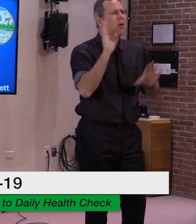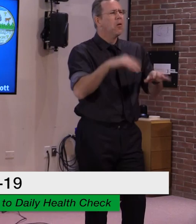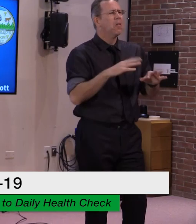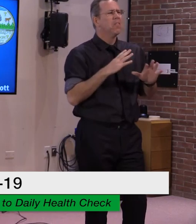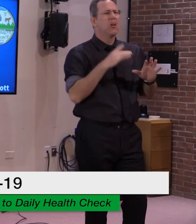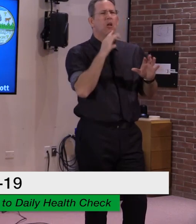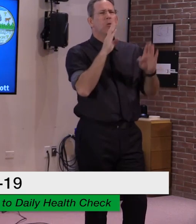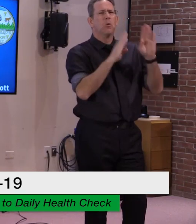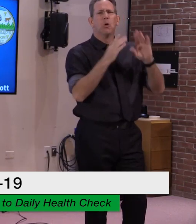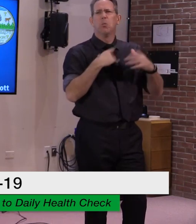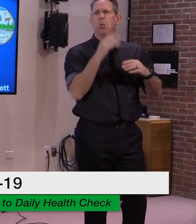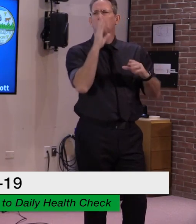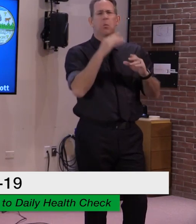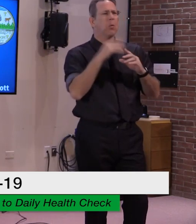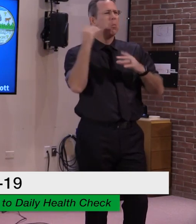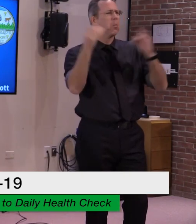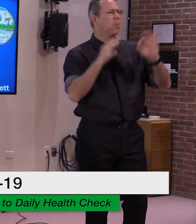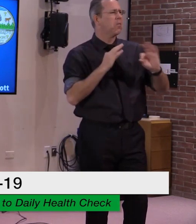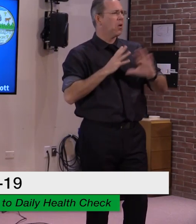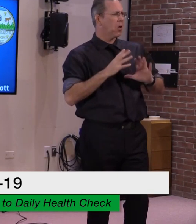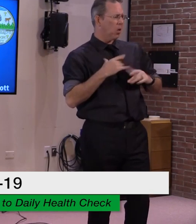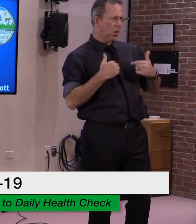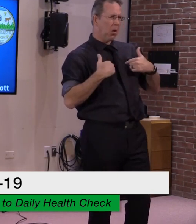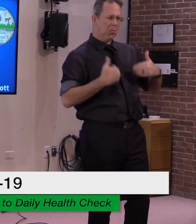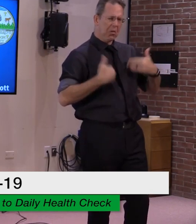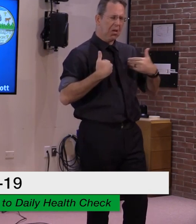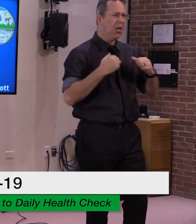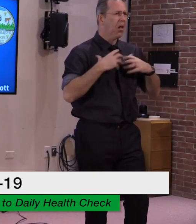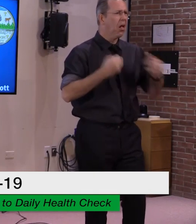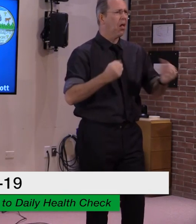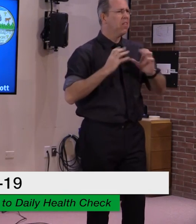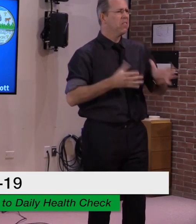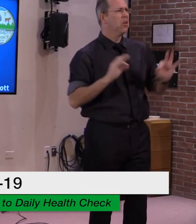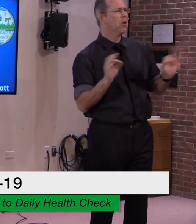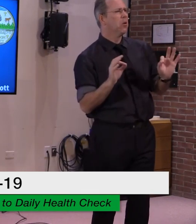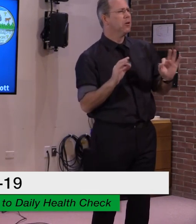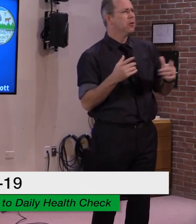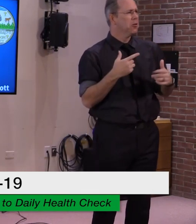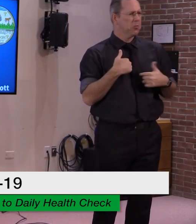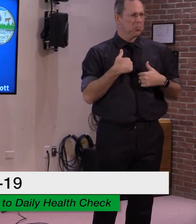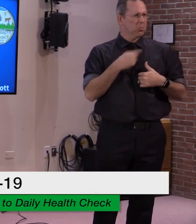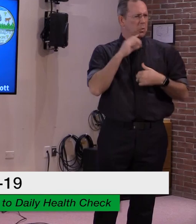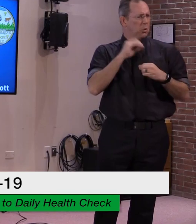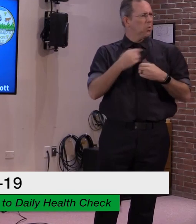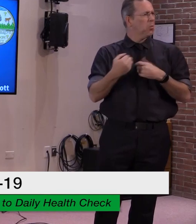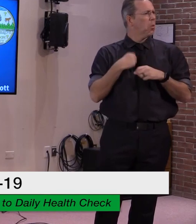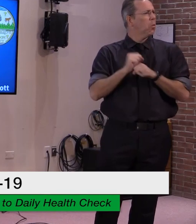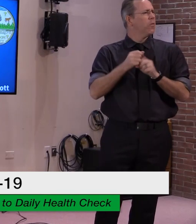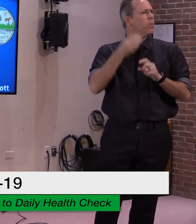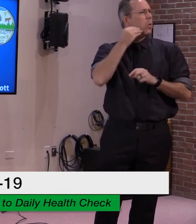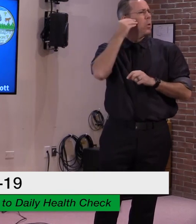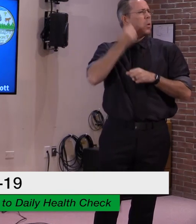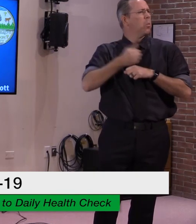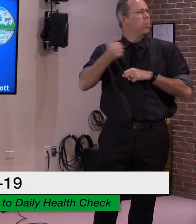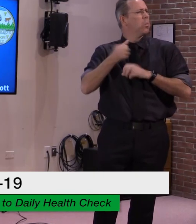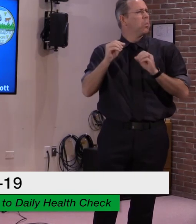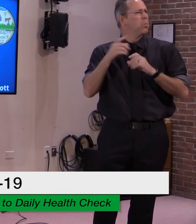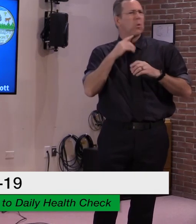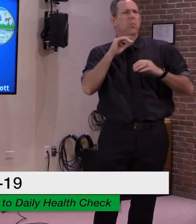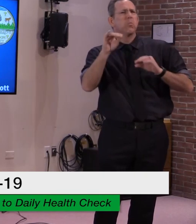may be young and healthy you can work remotely if you need to or you just don't think it's a big deal